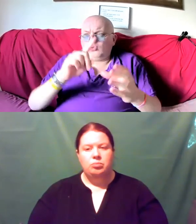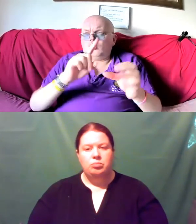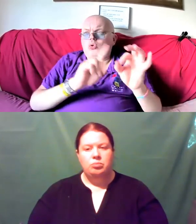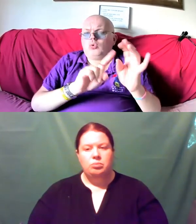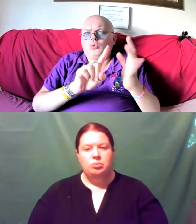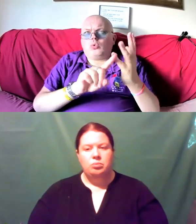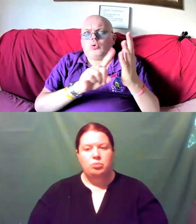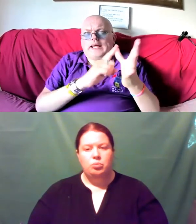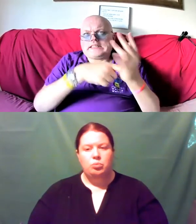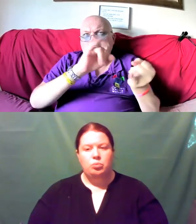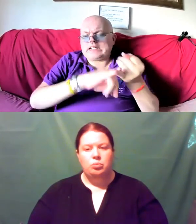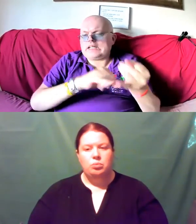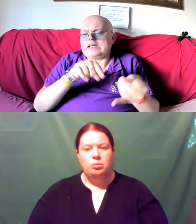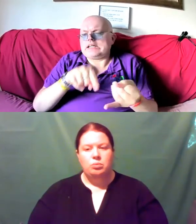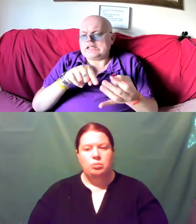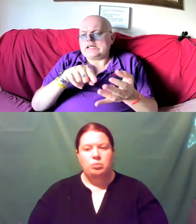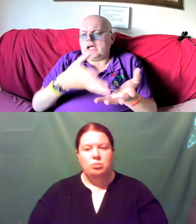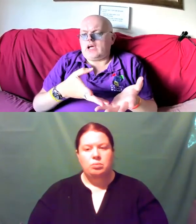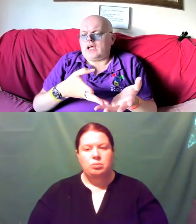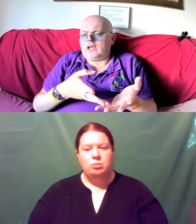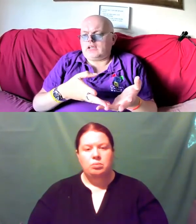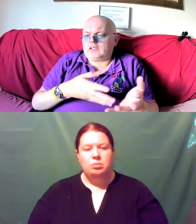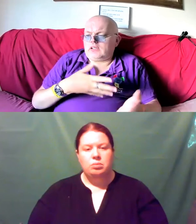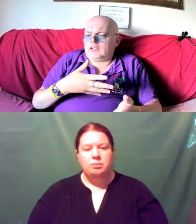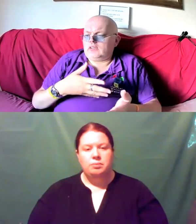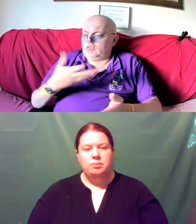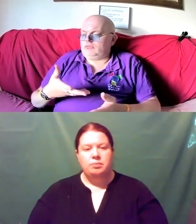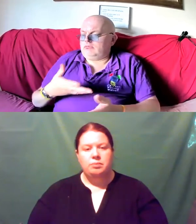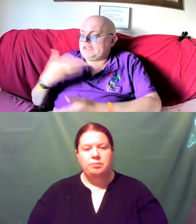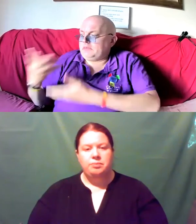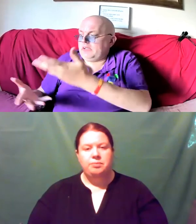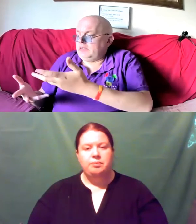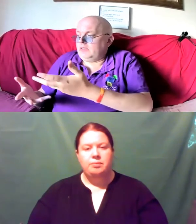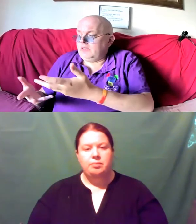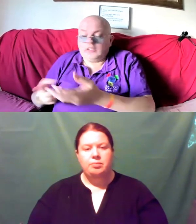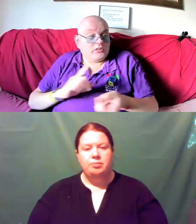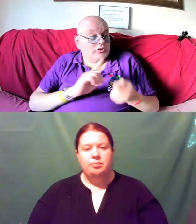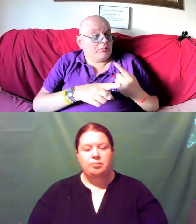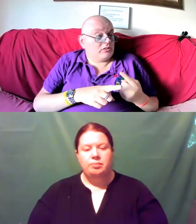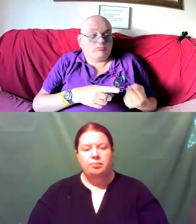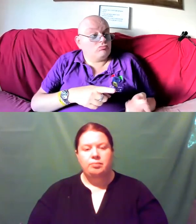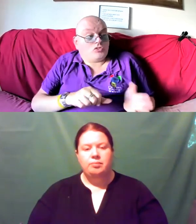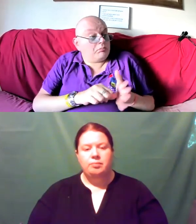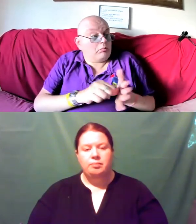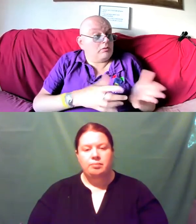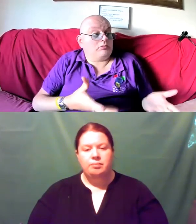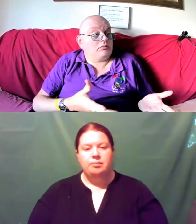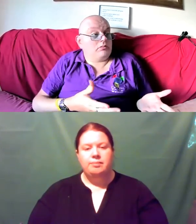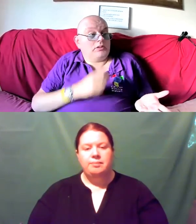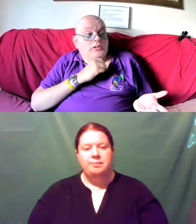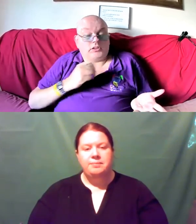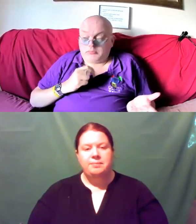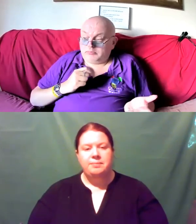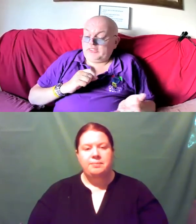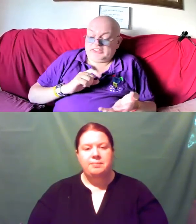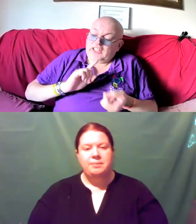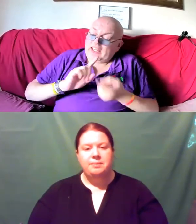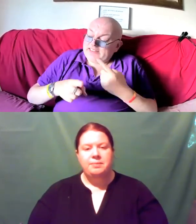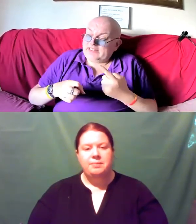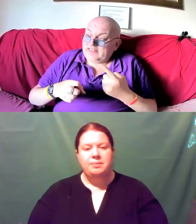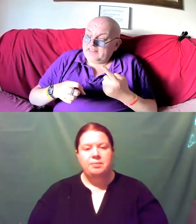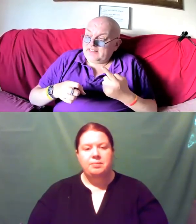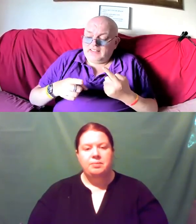I told him and he said, yeah, it's not an issue. Which was lovely for a priest to say that, but it was also a kind of don't ask,